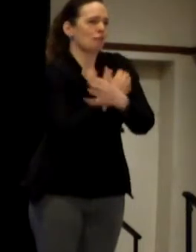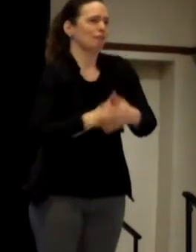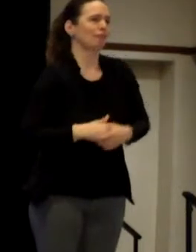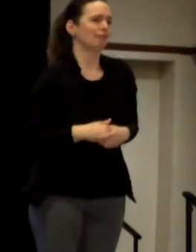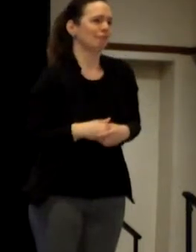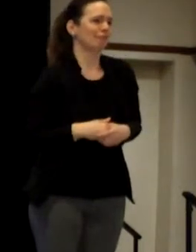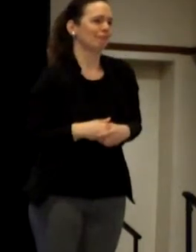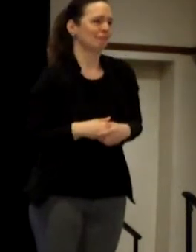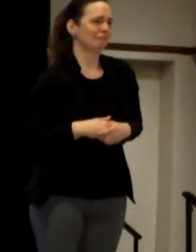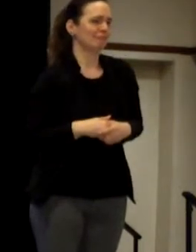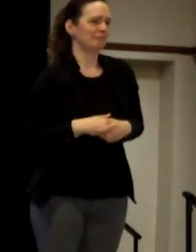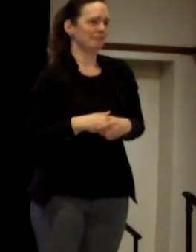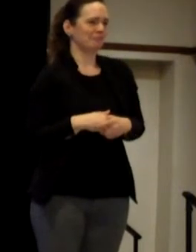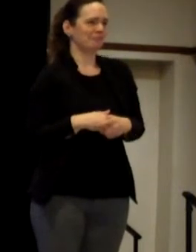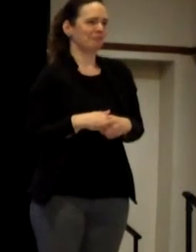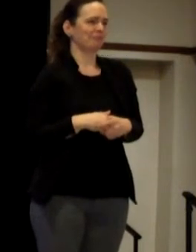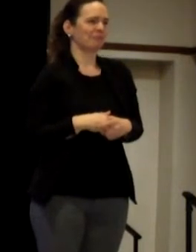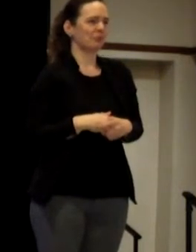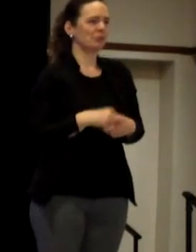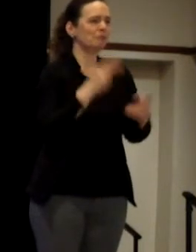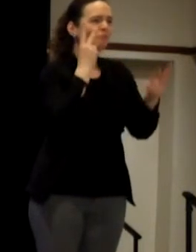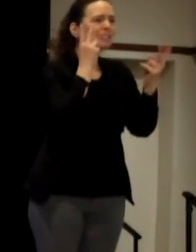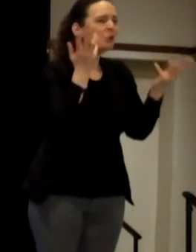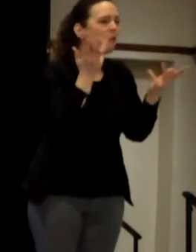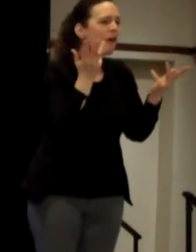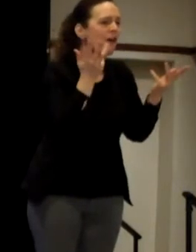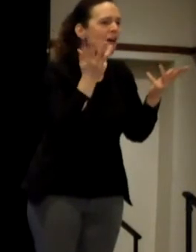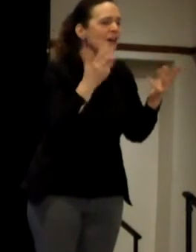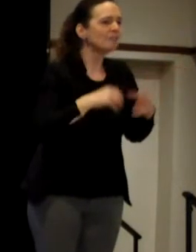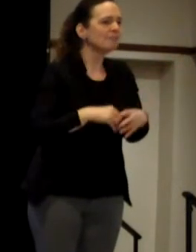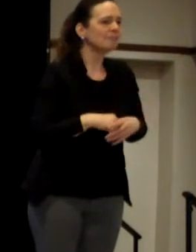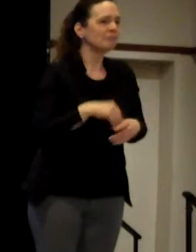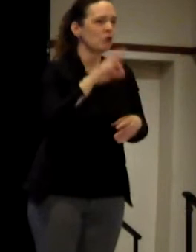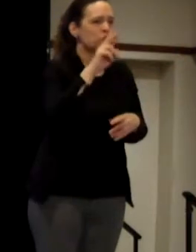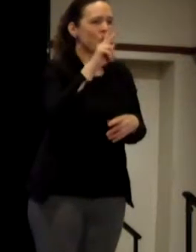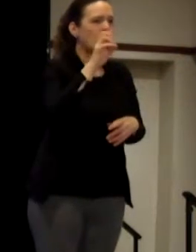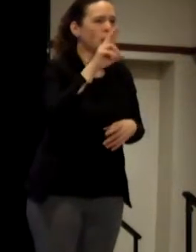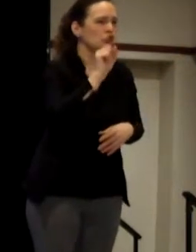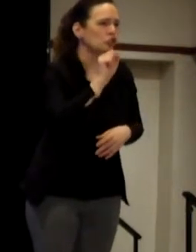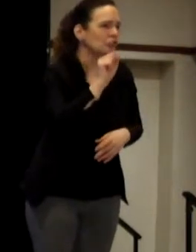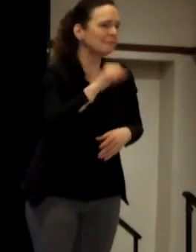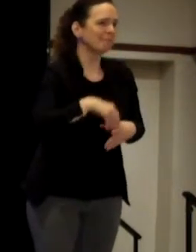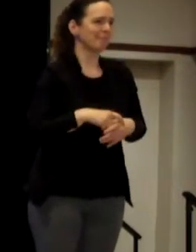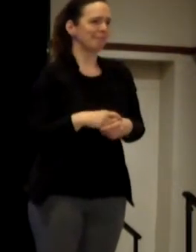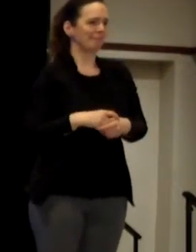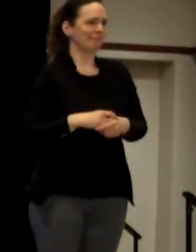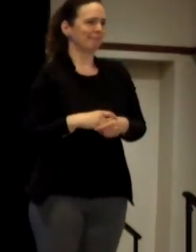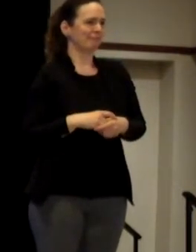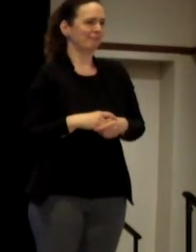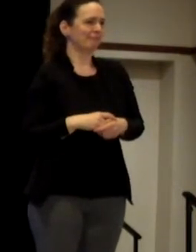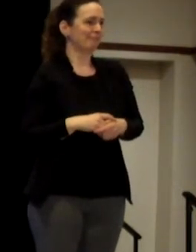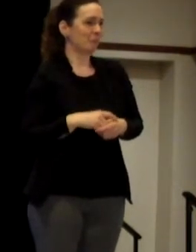I think you could see Rutgers then, who we played earlier this year, but without Buddy Boeheim. So could be a nice little run